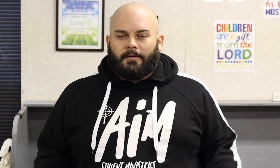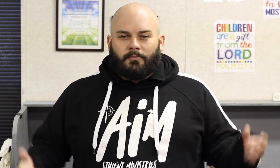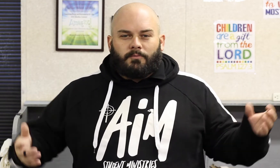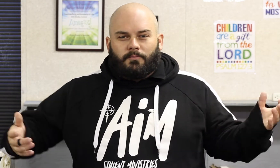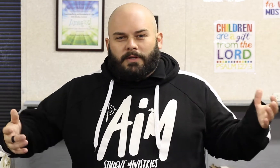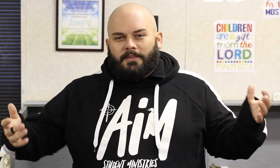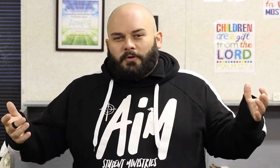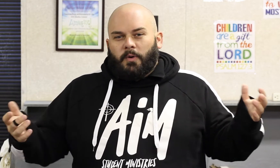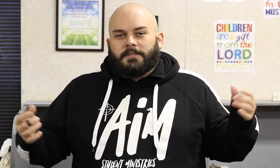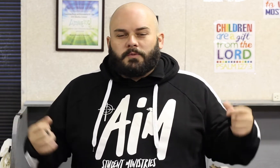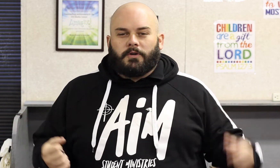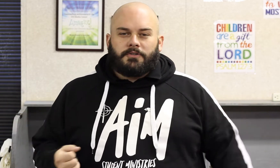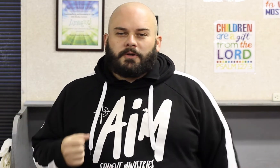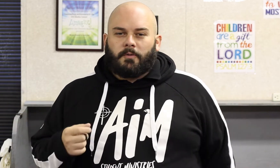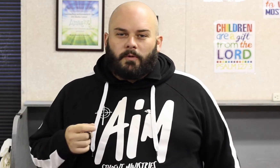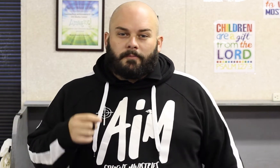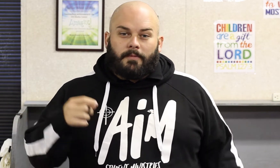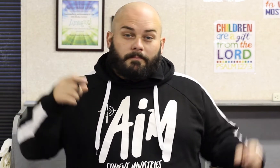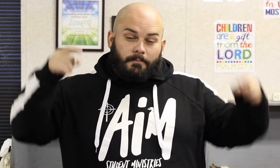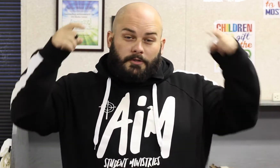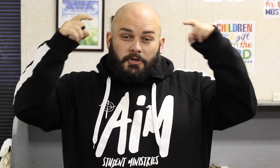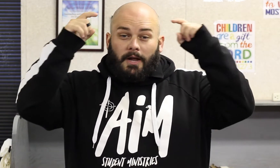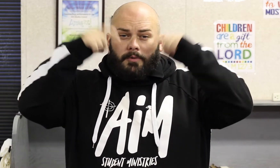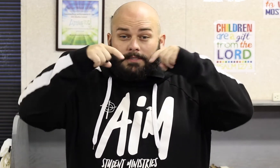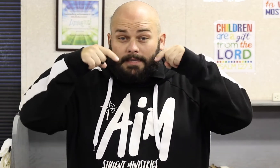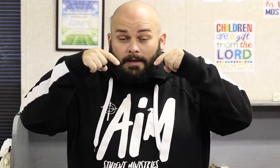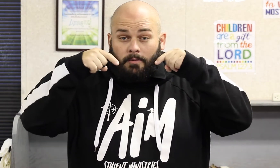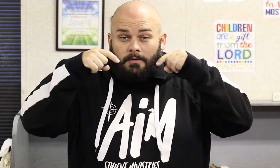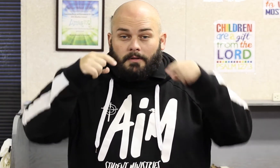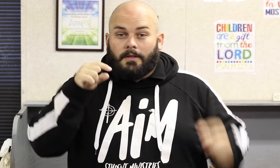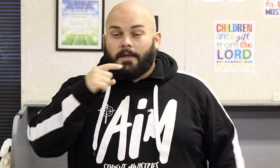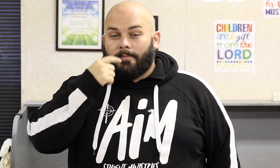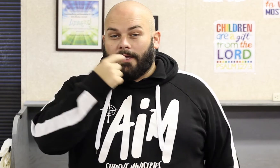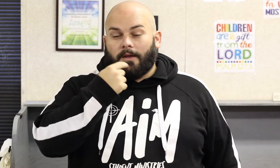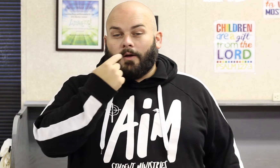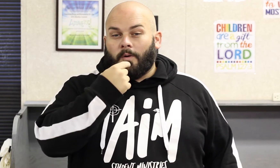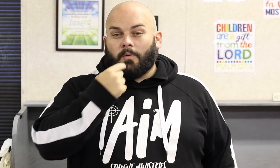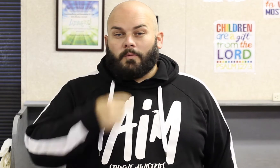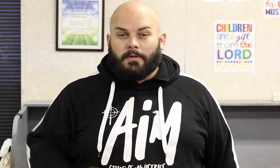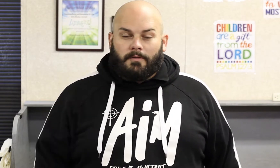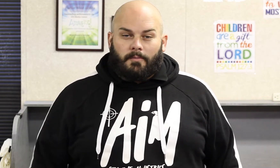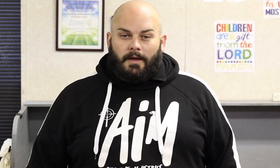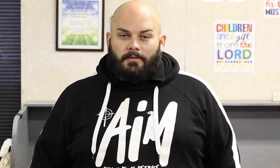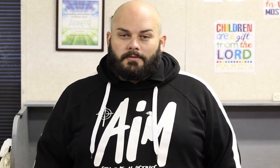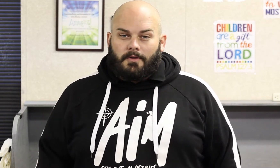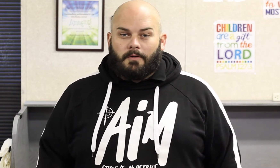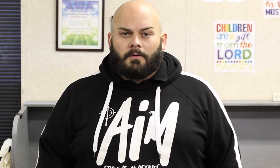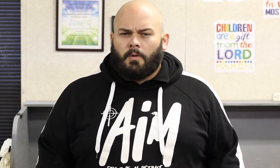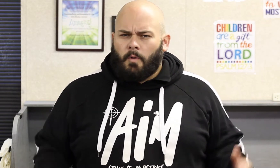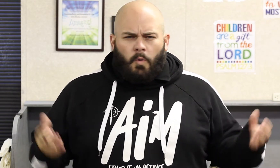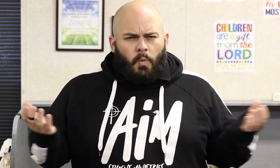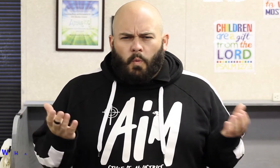Now, with your question words, you're going to want to put your eyebrows down and make an O with your mouth. So,